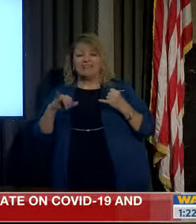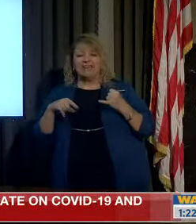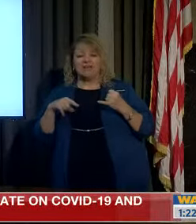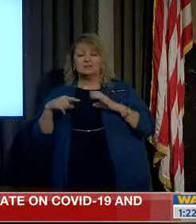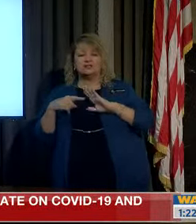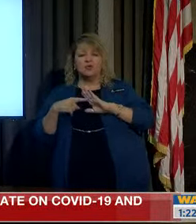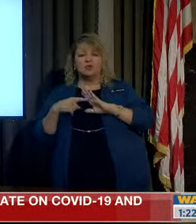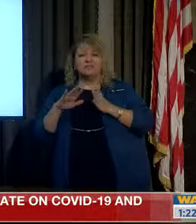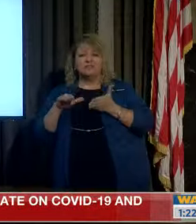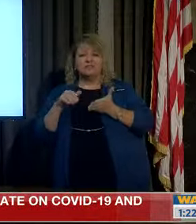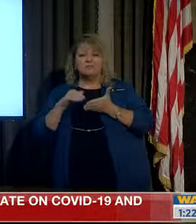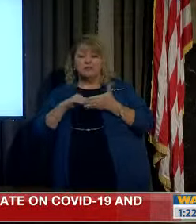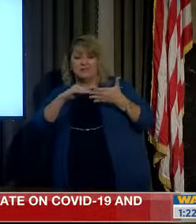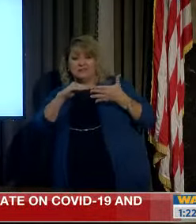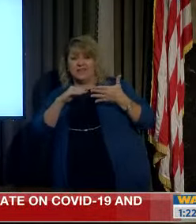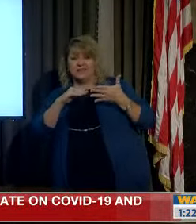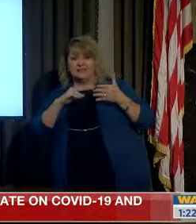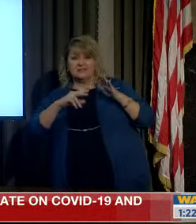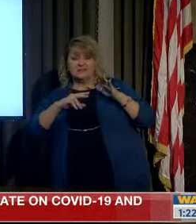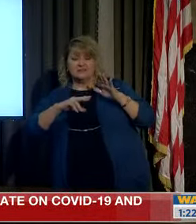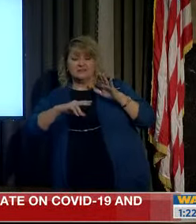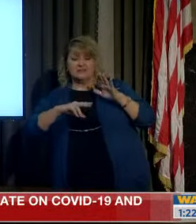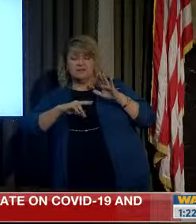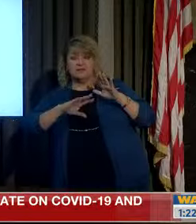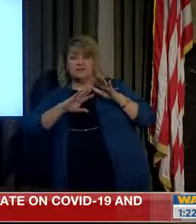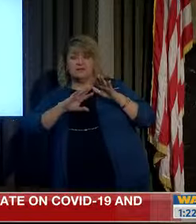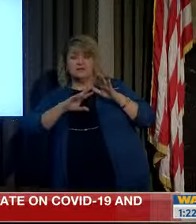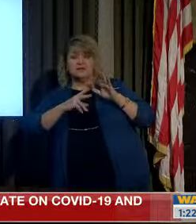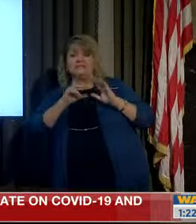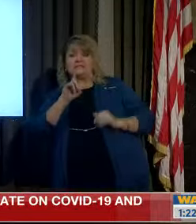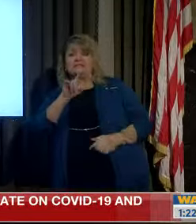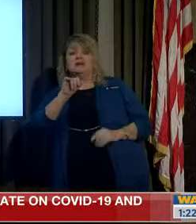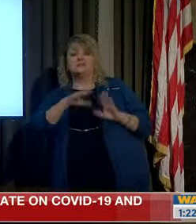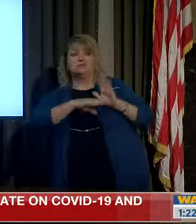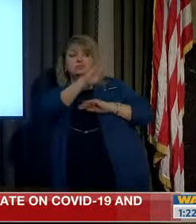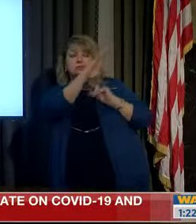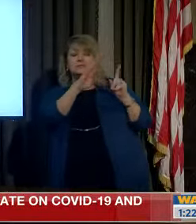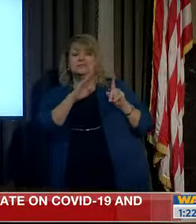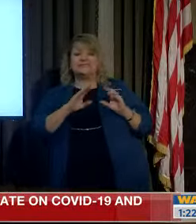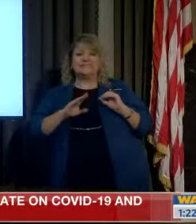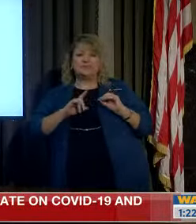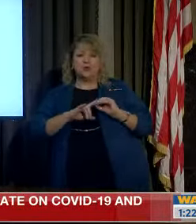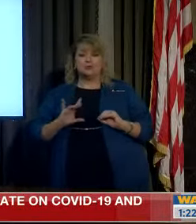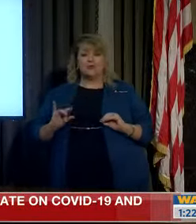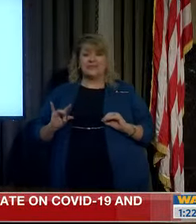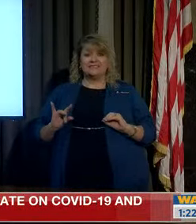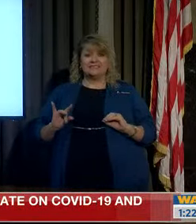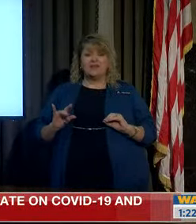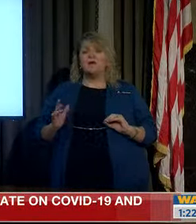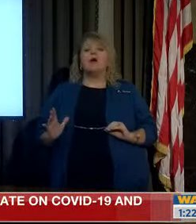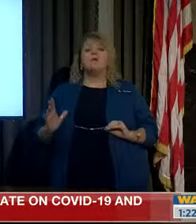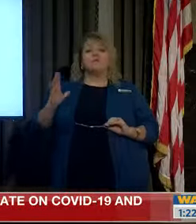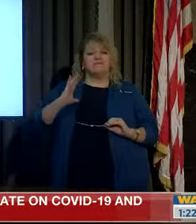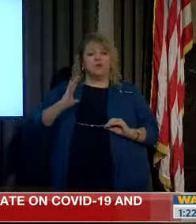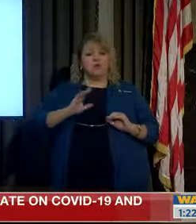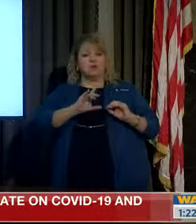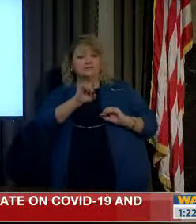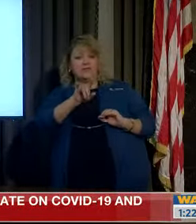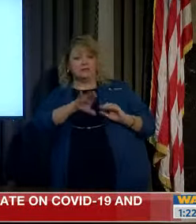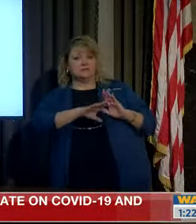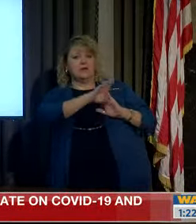in the middle of our surge, our Delta surge, 0 to 18-year-olds overtook 18 through 29-year-olds as